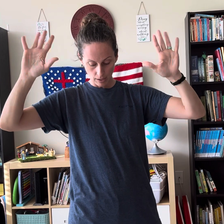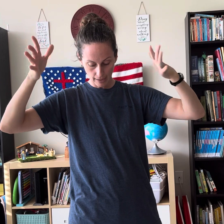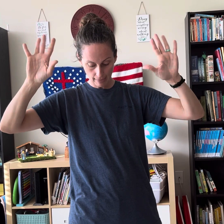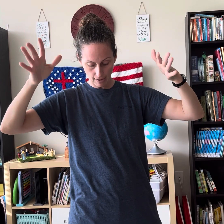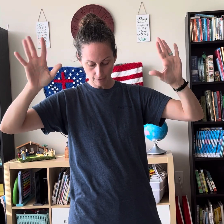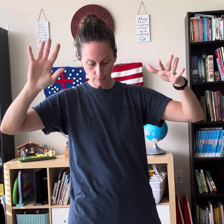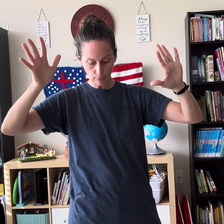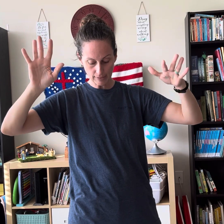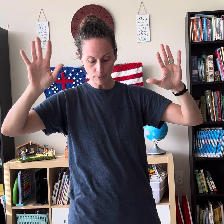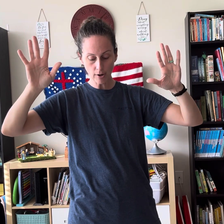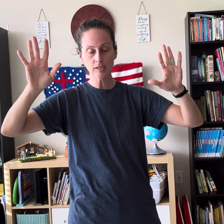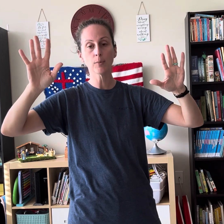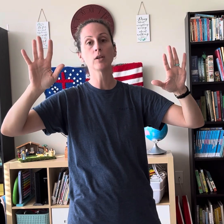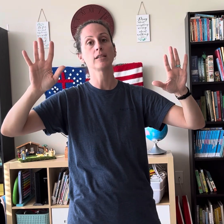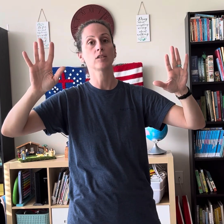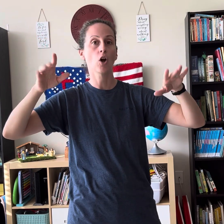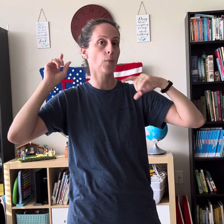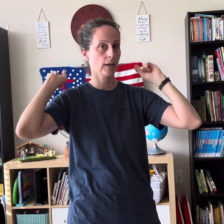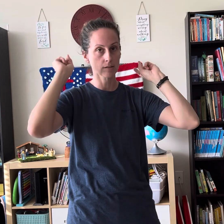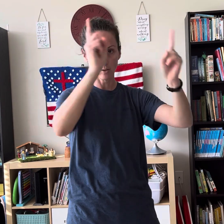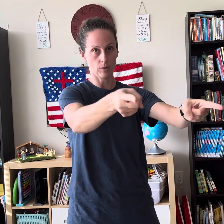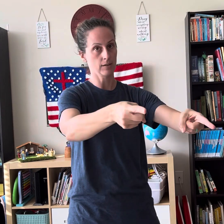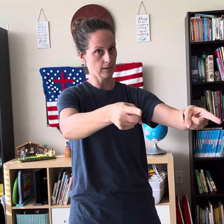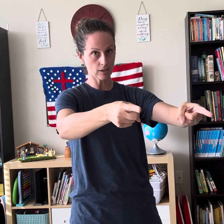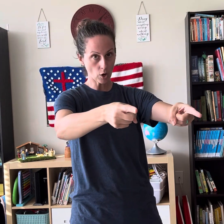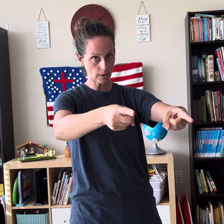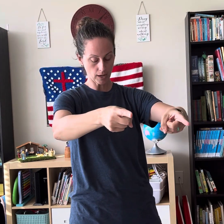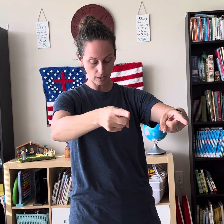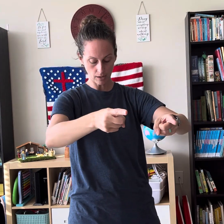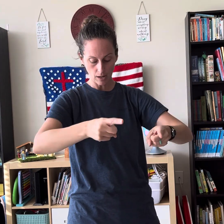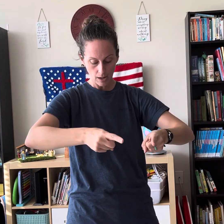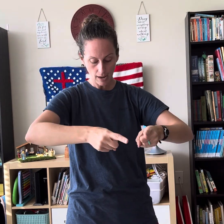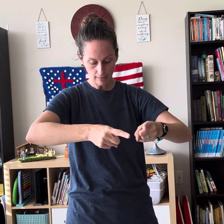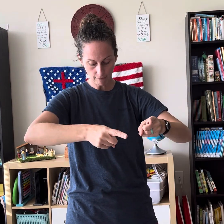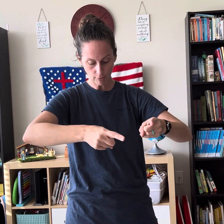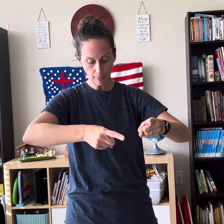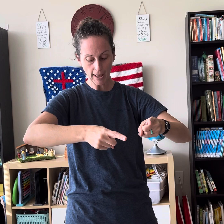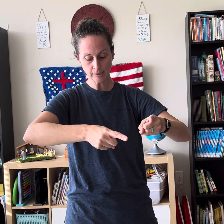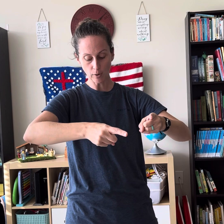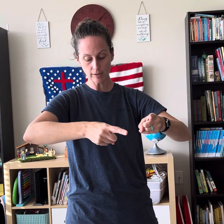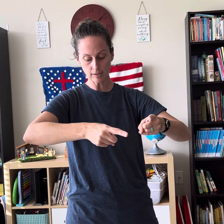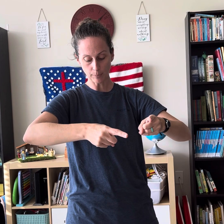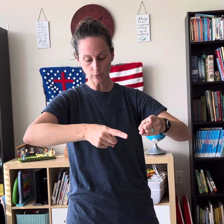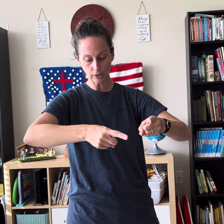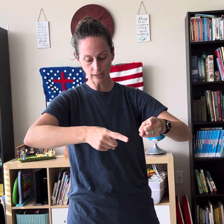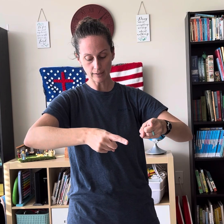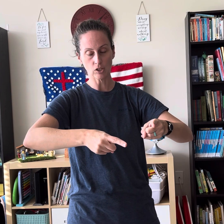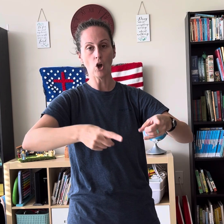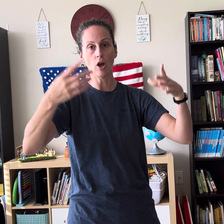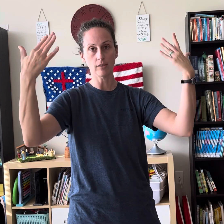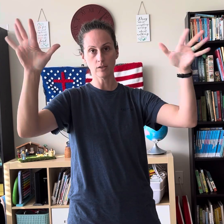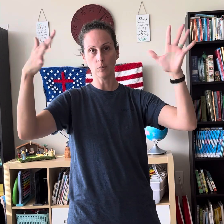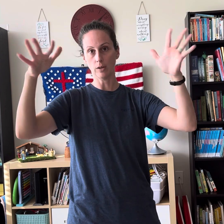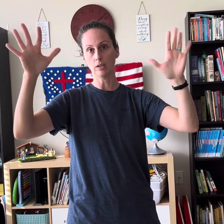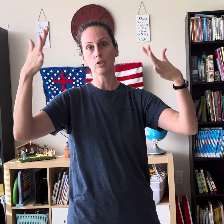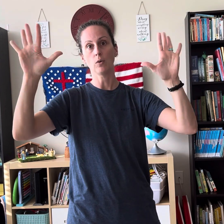And then for present participle, it's going. So we're going to sign go again. And then for past participle, it is gone. So we're going to do all